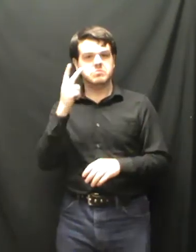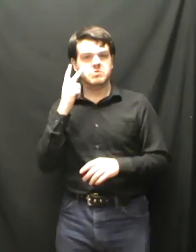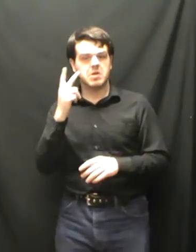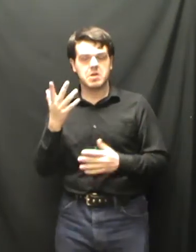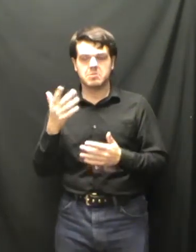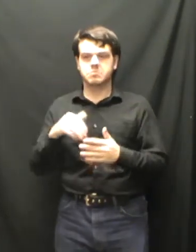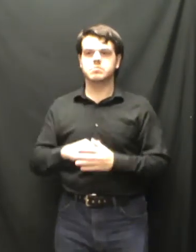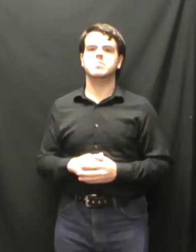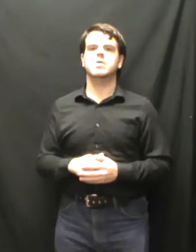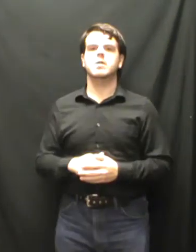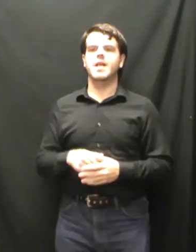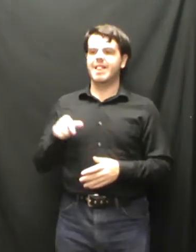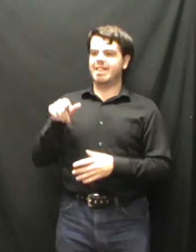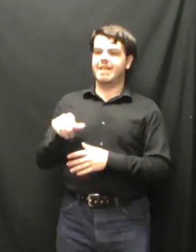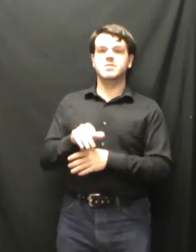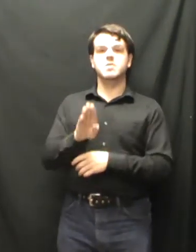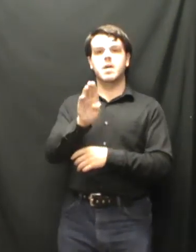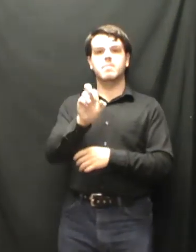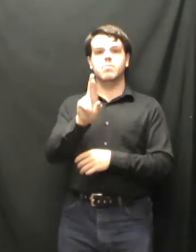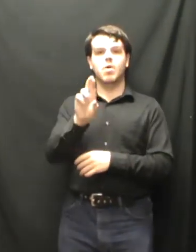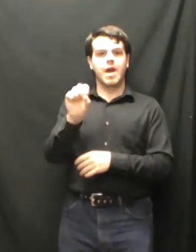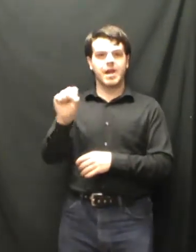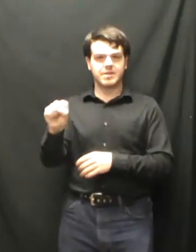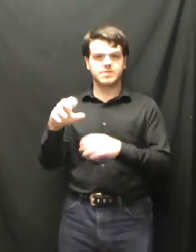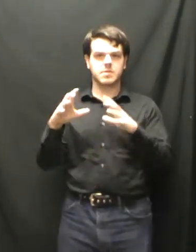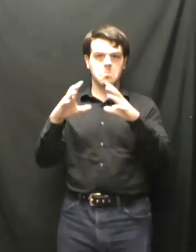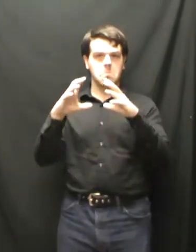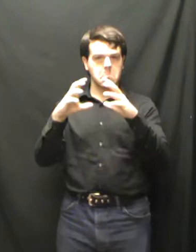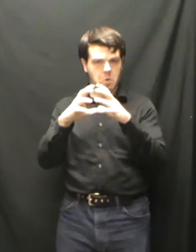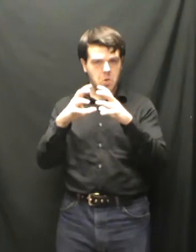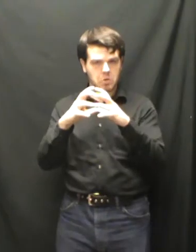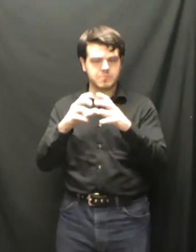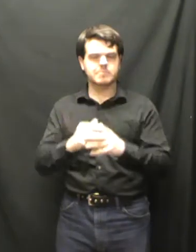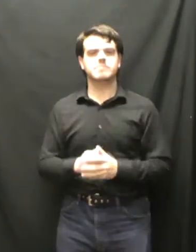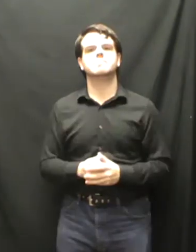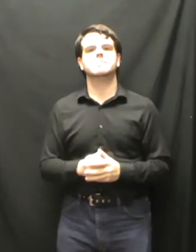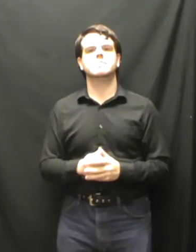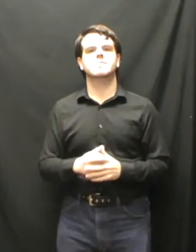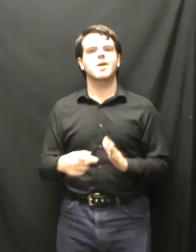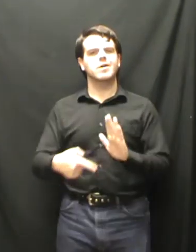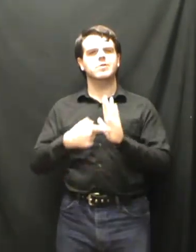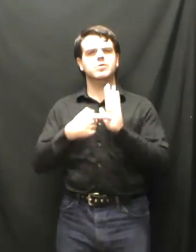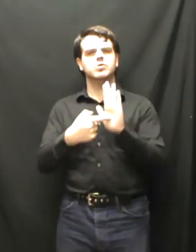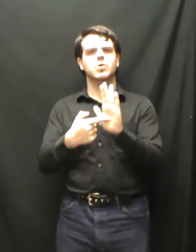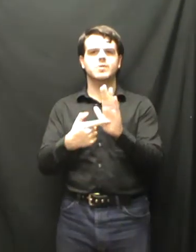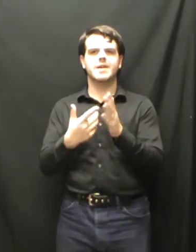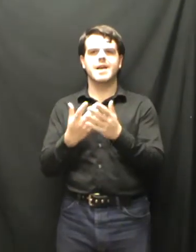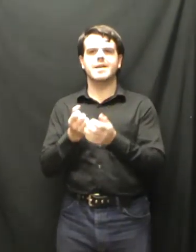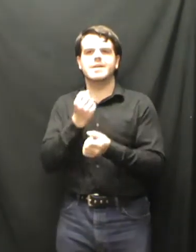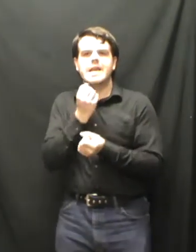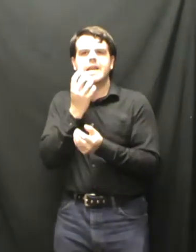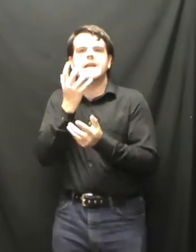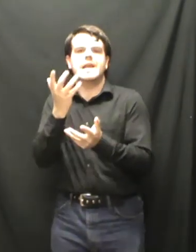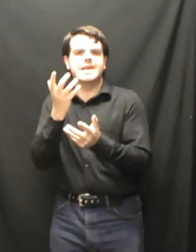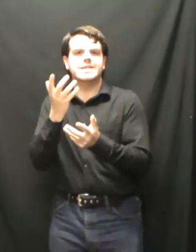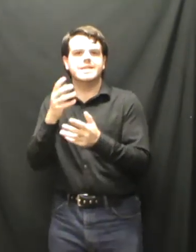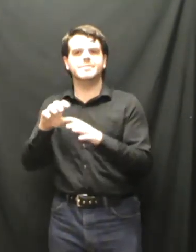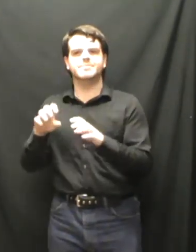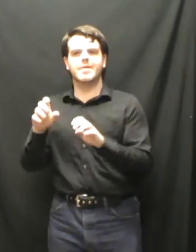a brass ball here, and it's used to show a heating experiment, which we haven't got time to do today, but we might